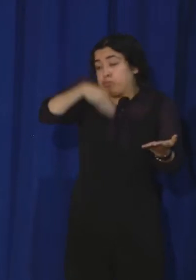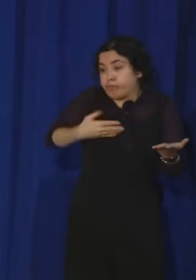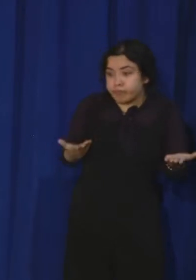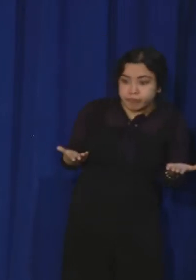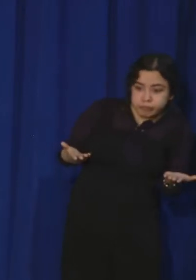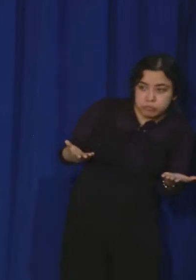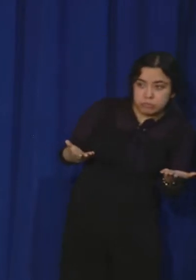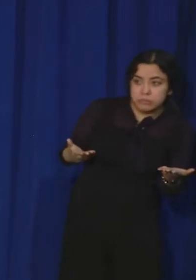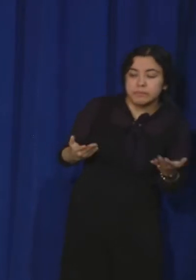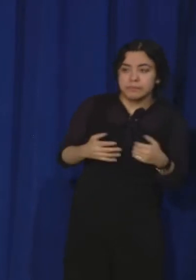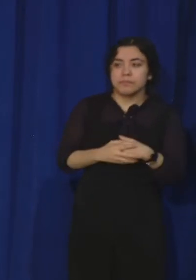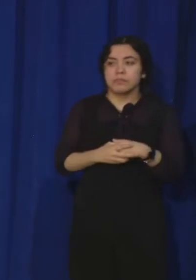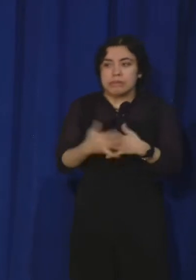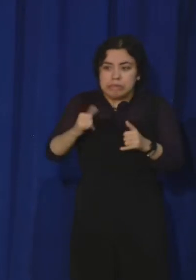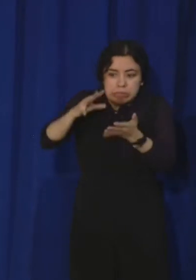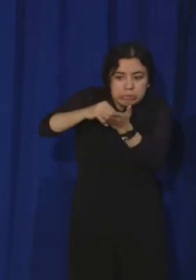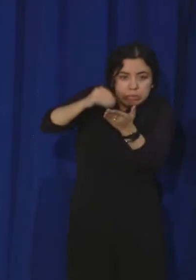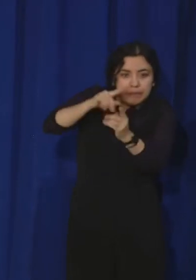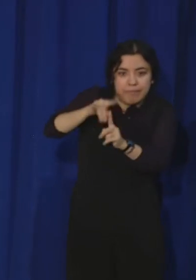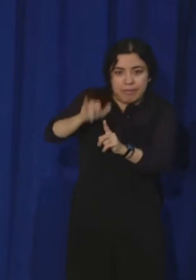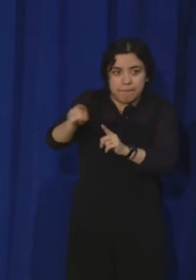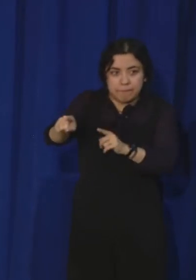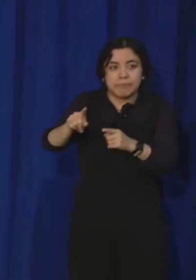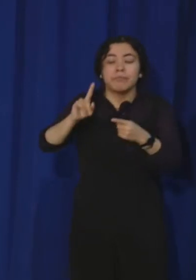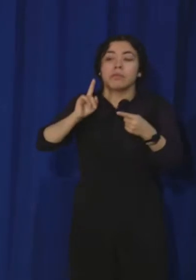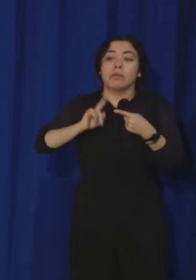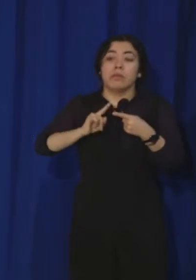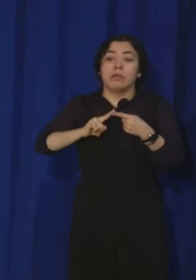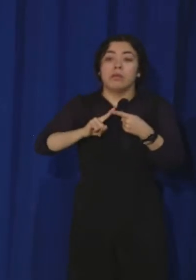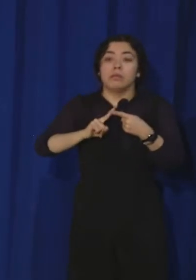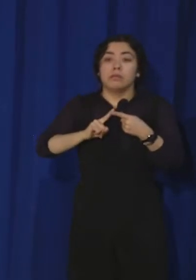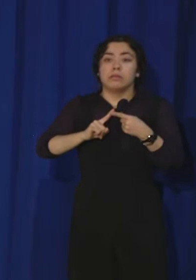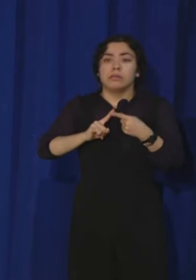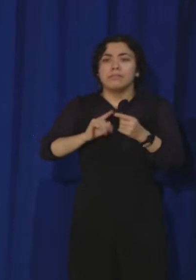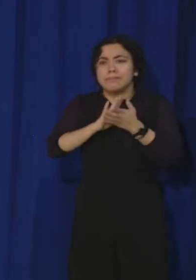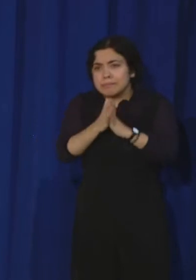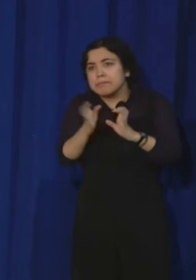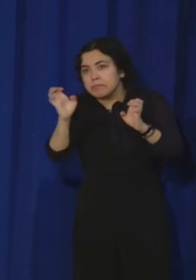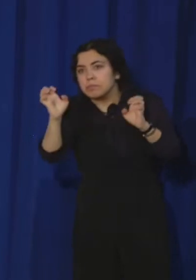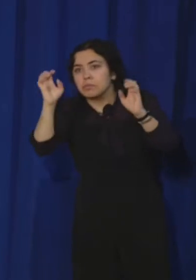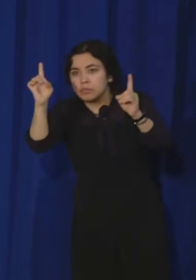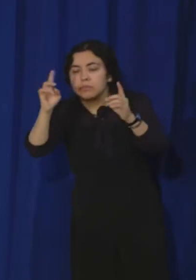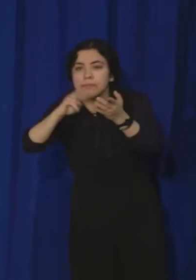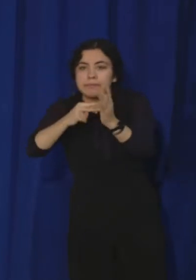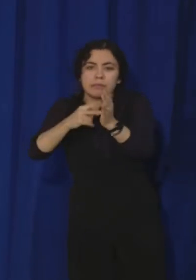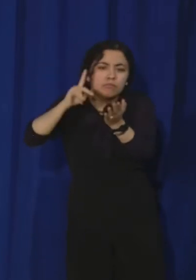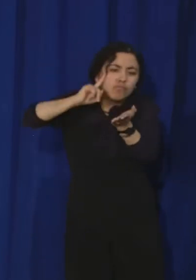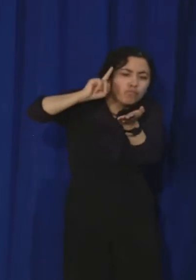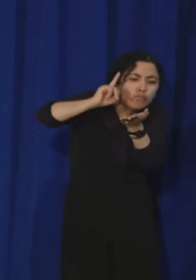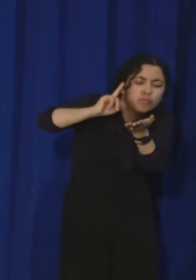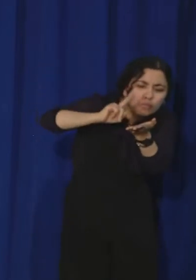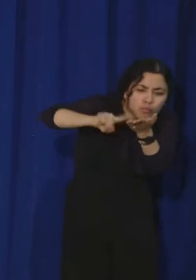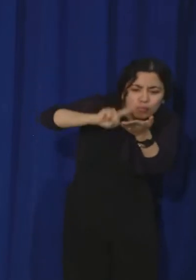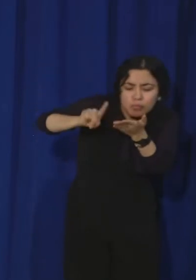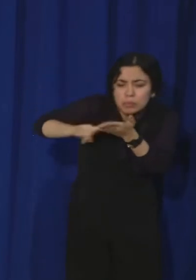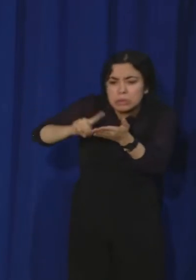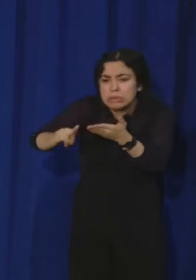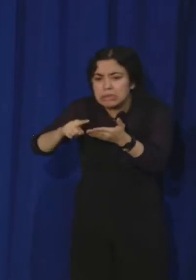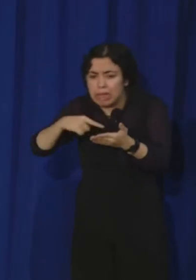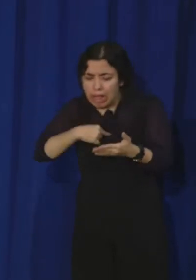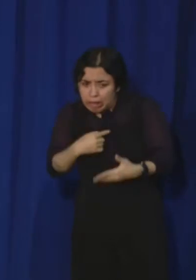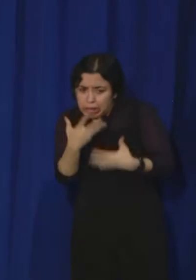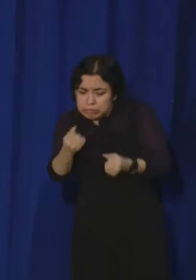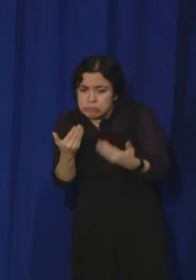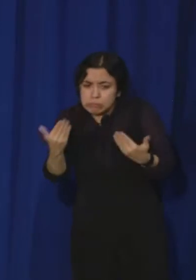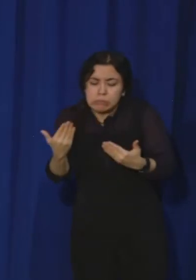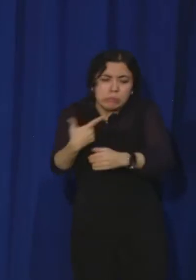First, get educated so that you feel confident in taking the COVID vaccine when it is your turn. But second, do